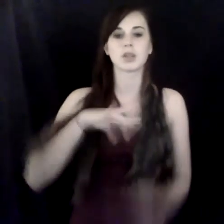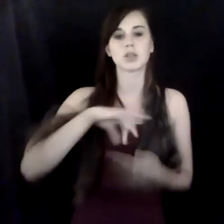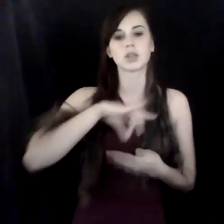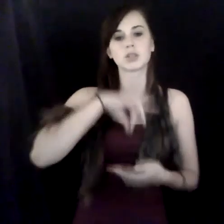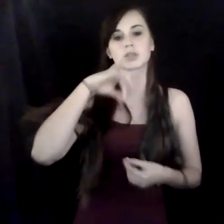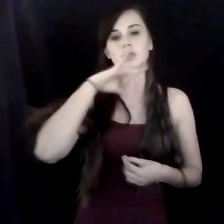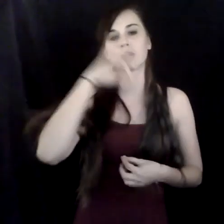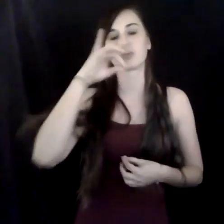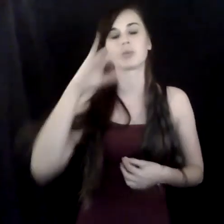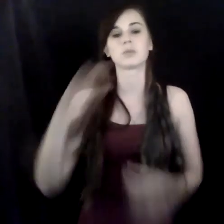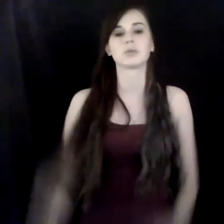soul